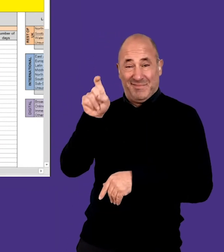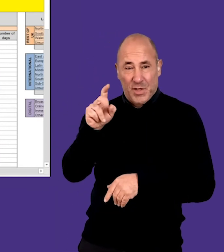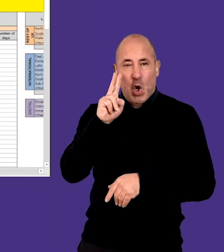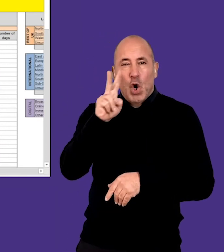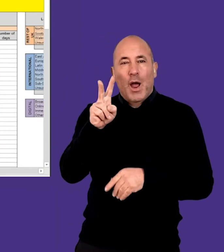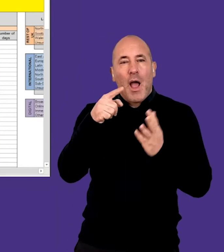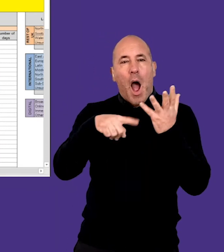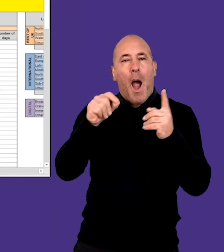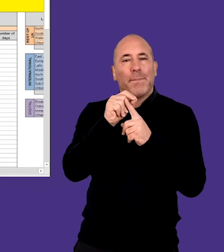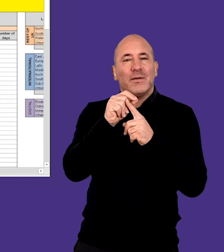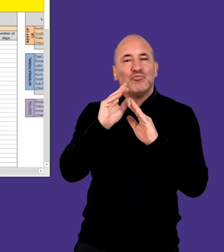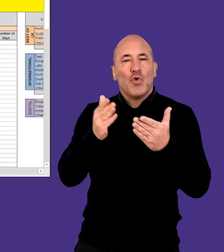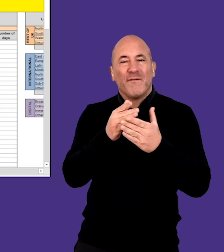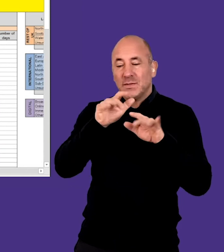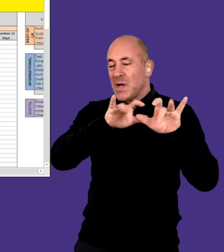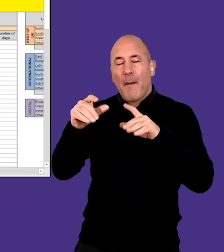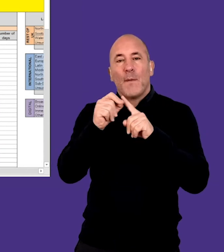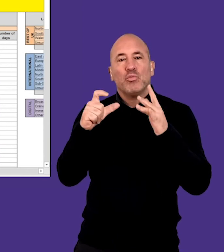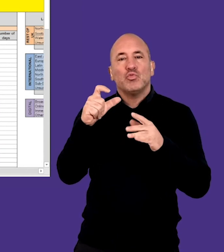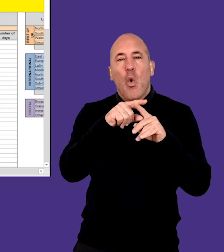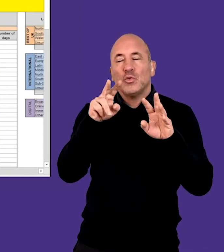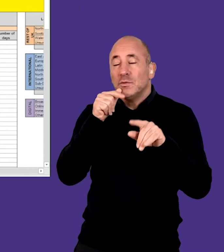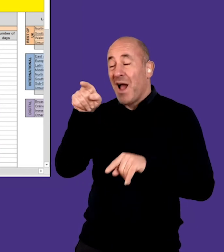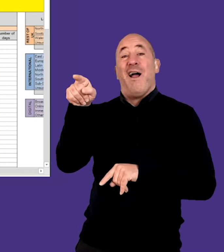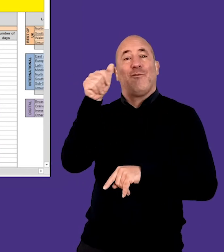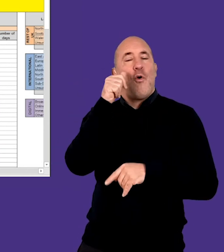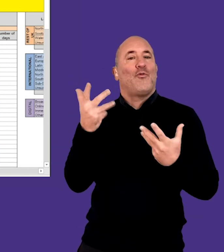in, just use the postcode on that lookup service there.